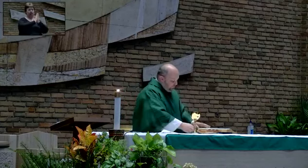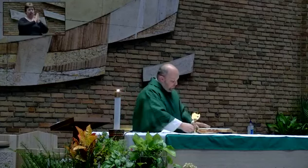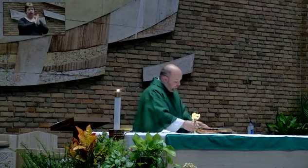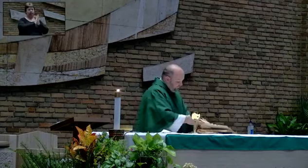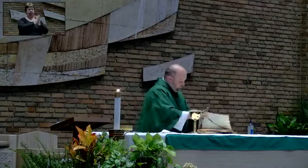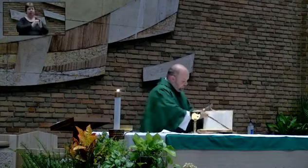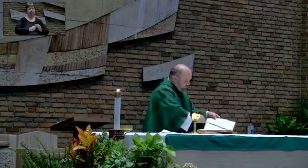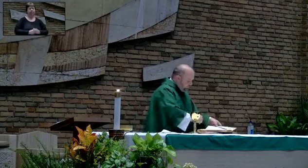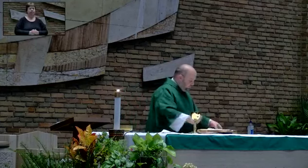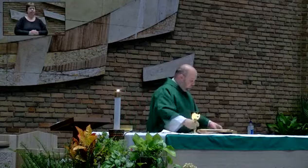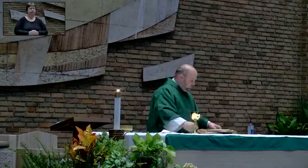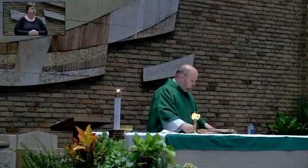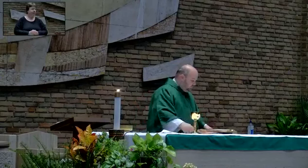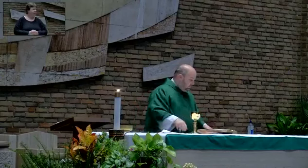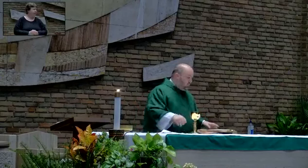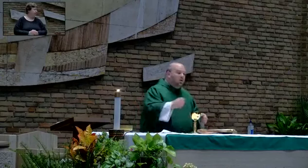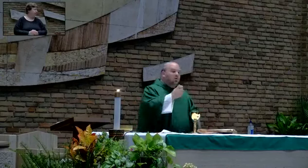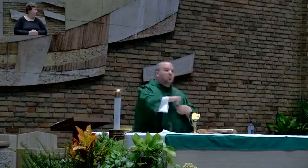Amen.